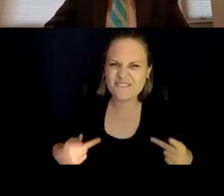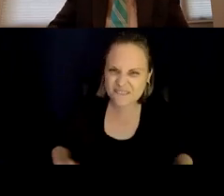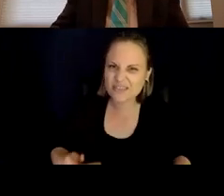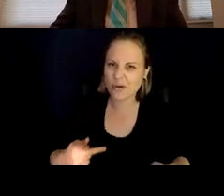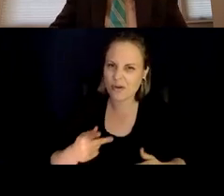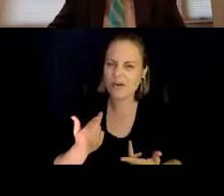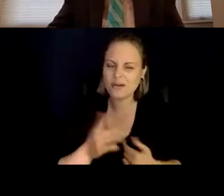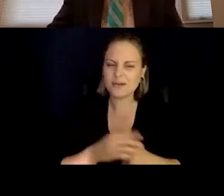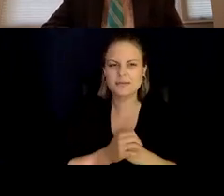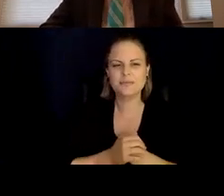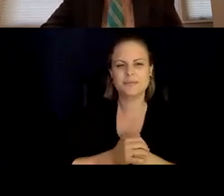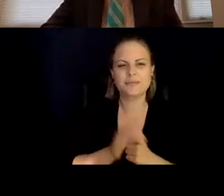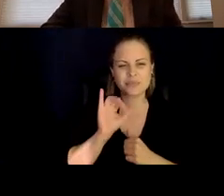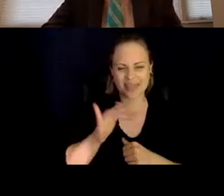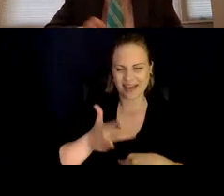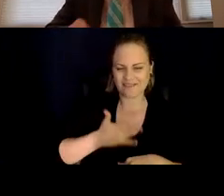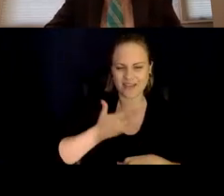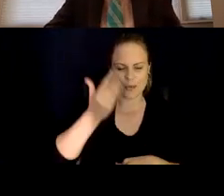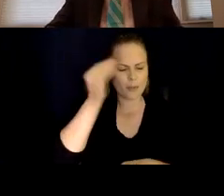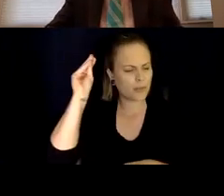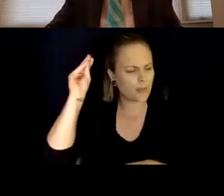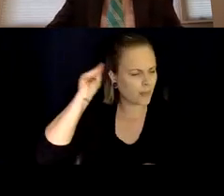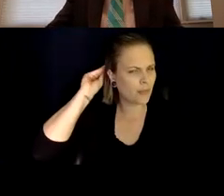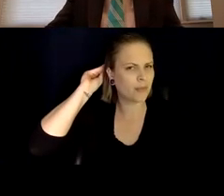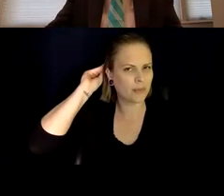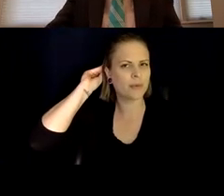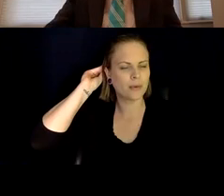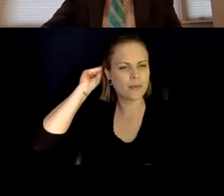was sort of embedded in the back of my mind.